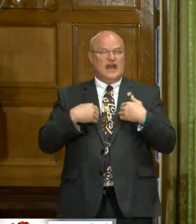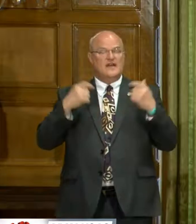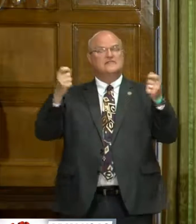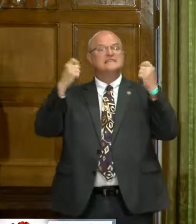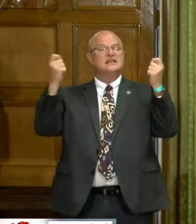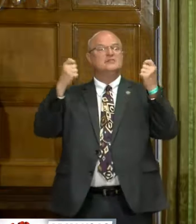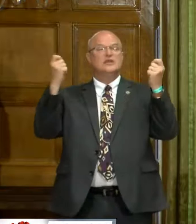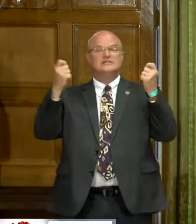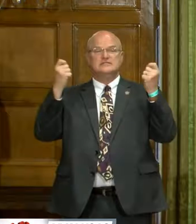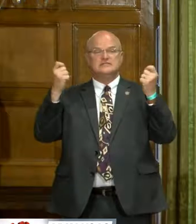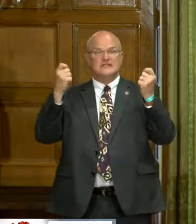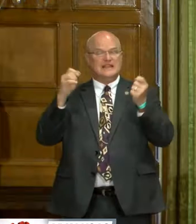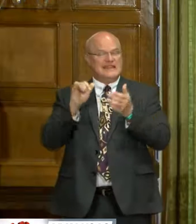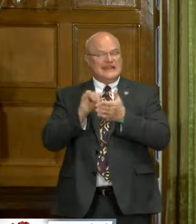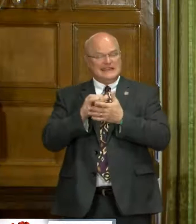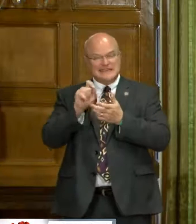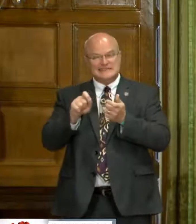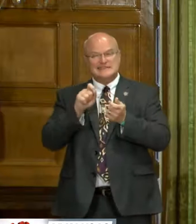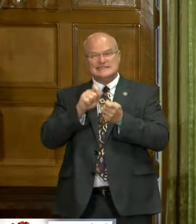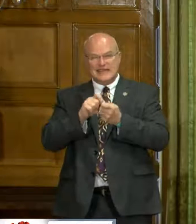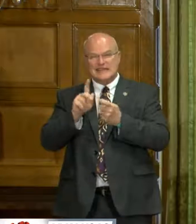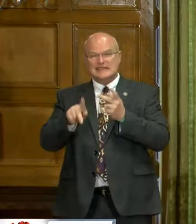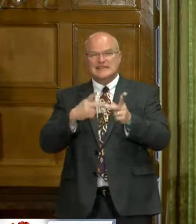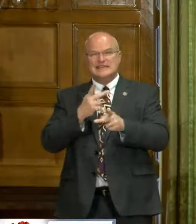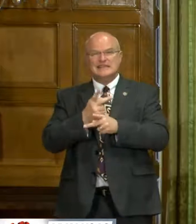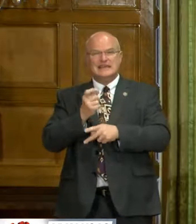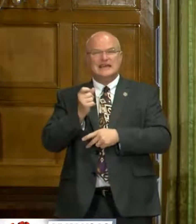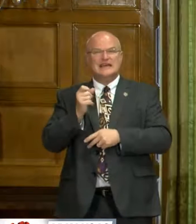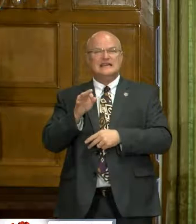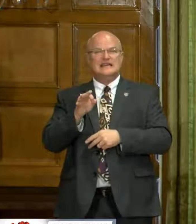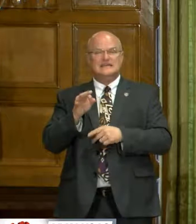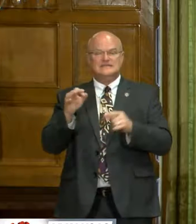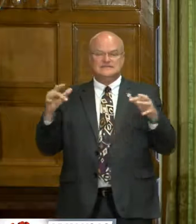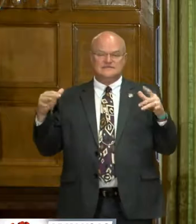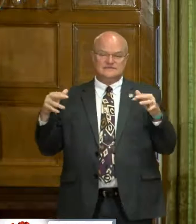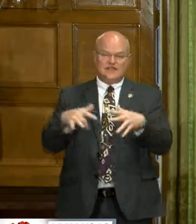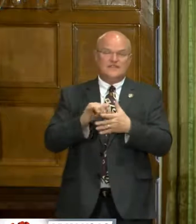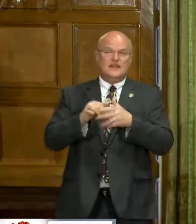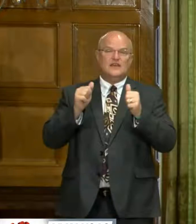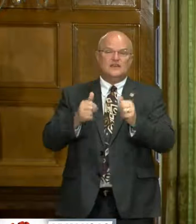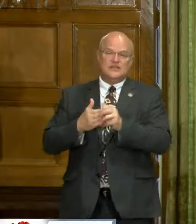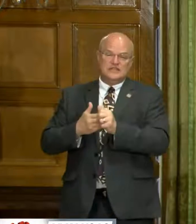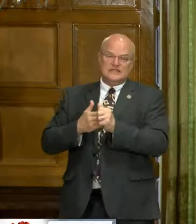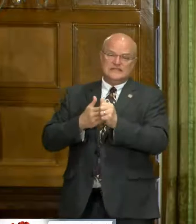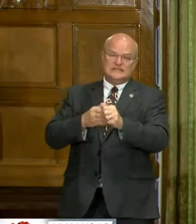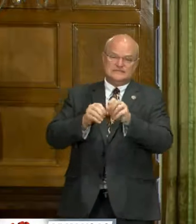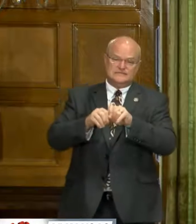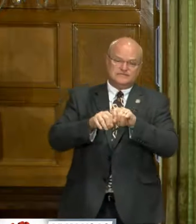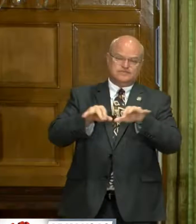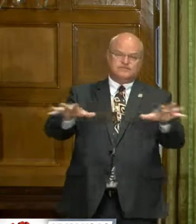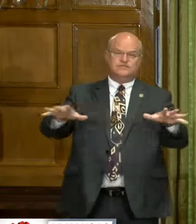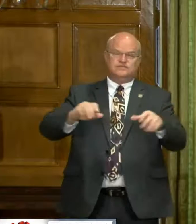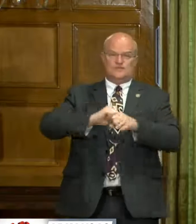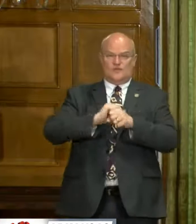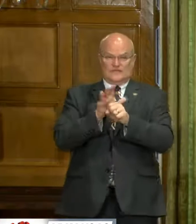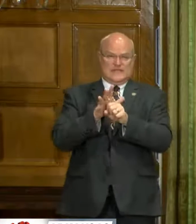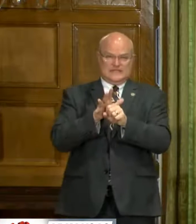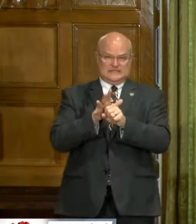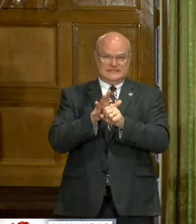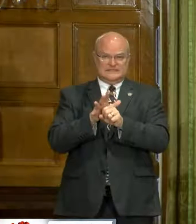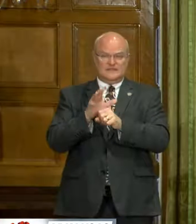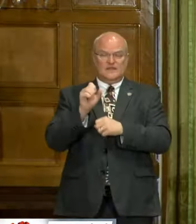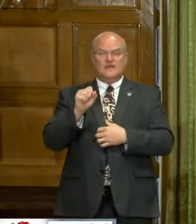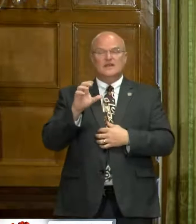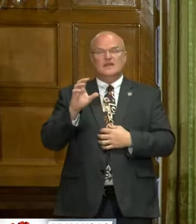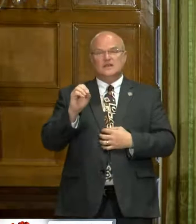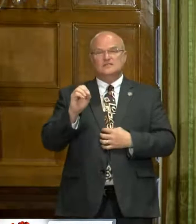a celebration, and that's exactly the kind of gathering that could lead to a spread of COVID-19.